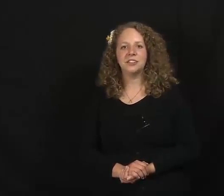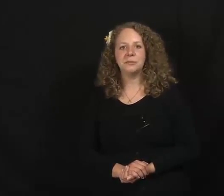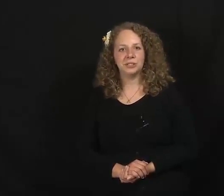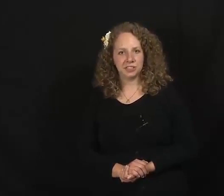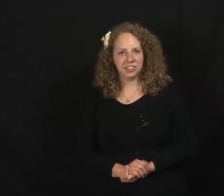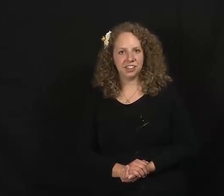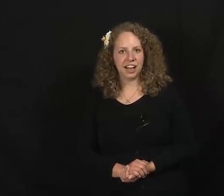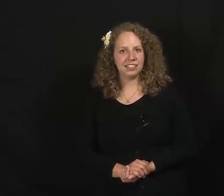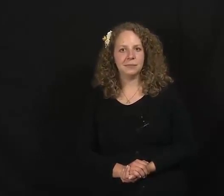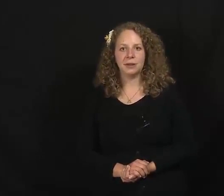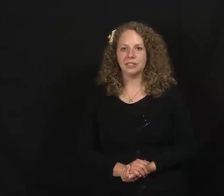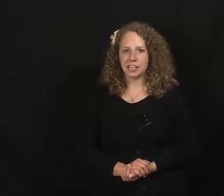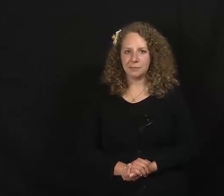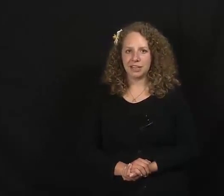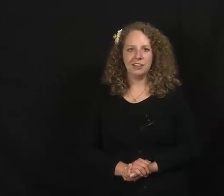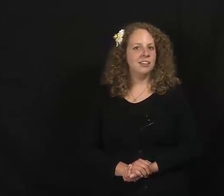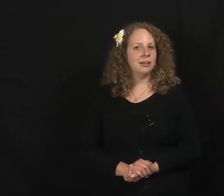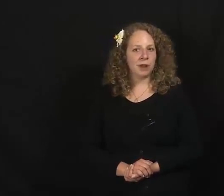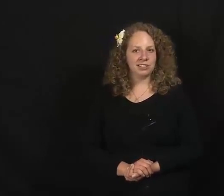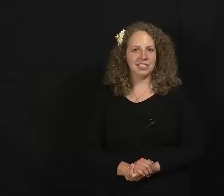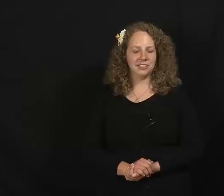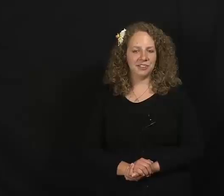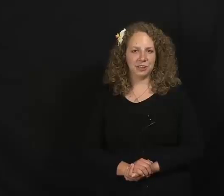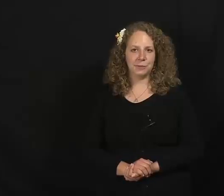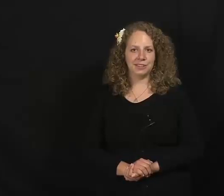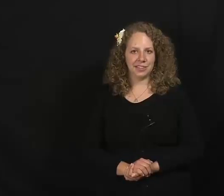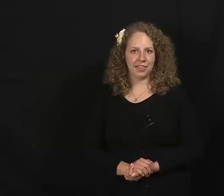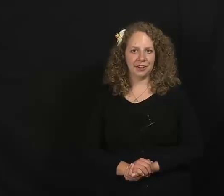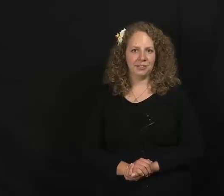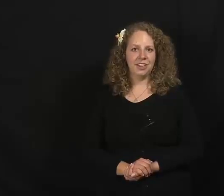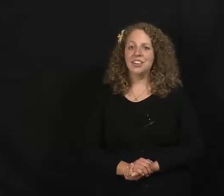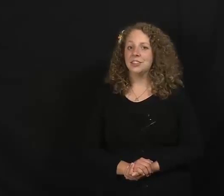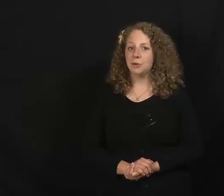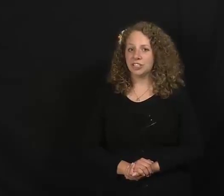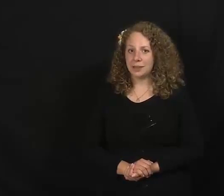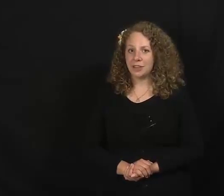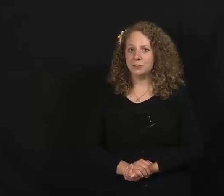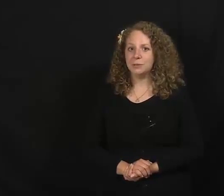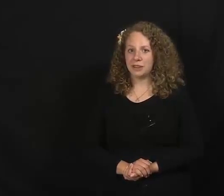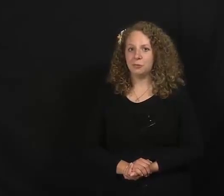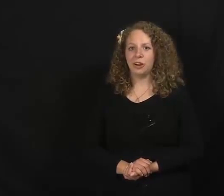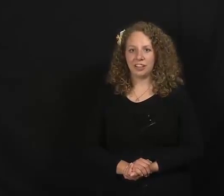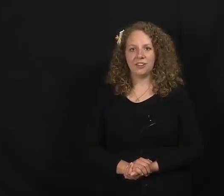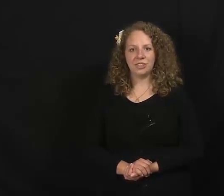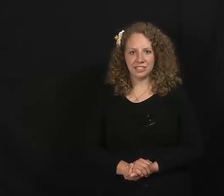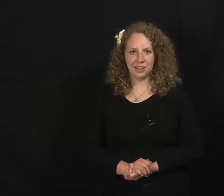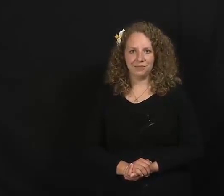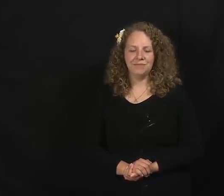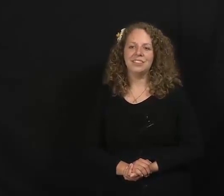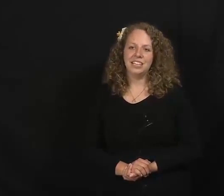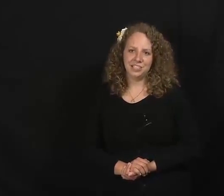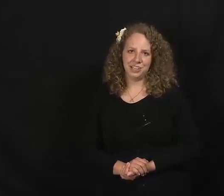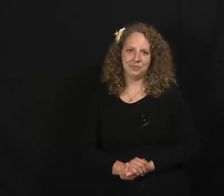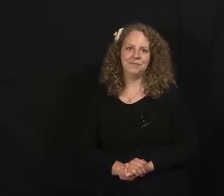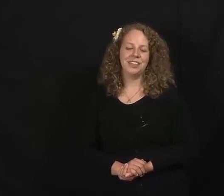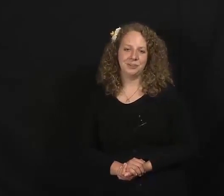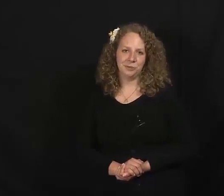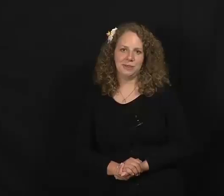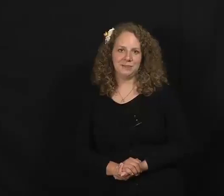another person in the class about Skyping and practicing fingerspelling together. The more time that you spend working on this skill, the easier that it will be.